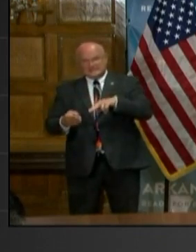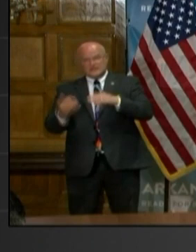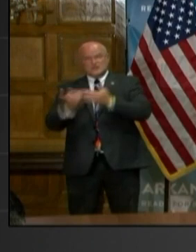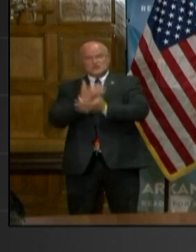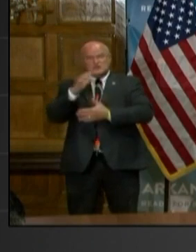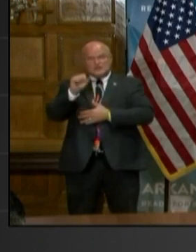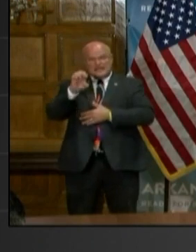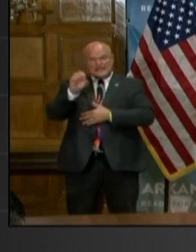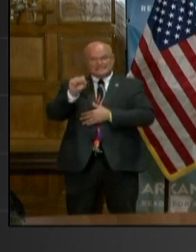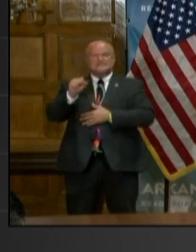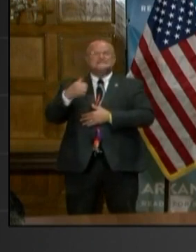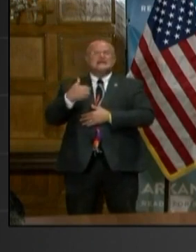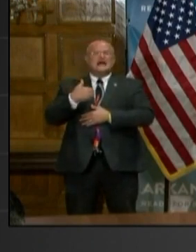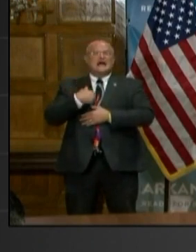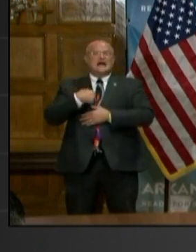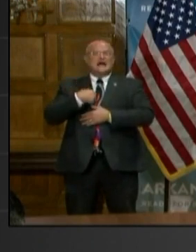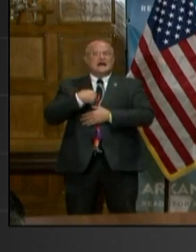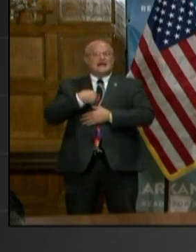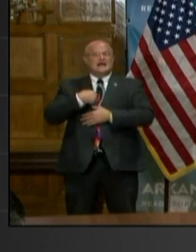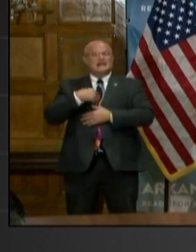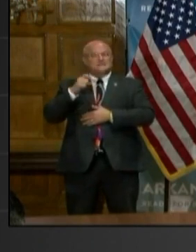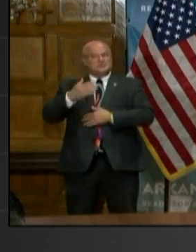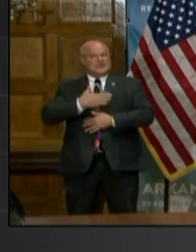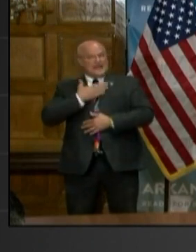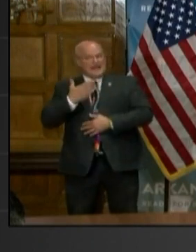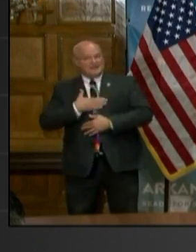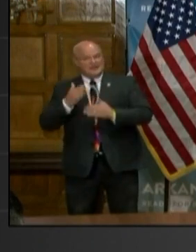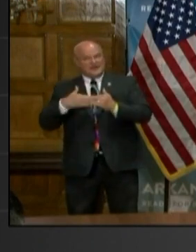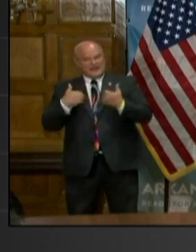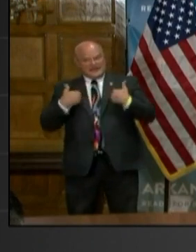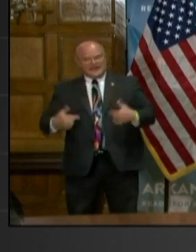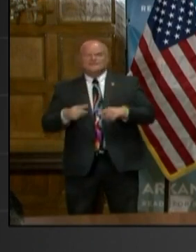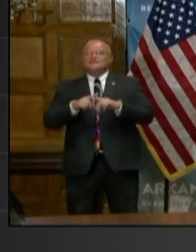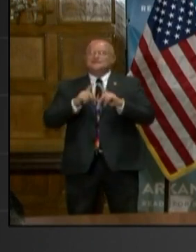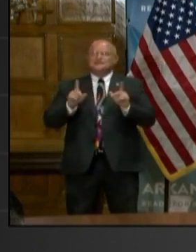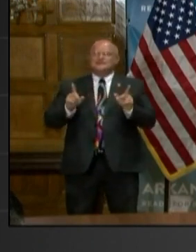new cases, I should be happier than I am.